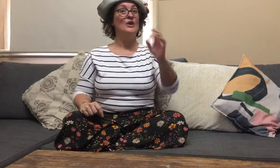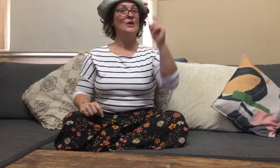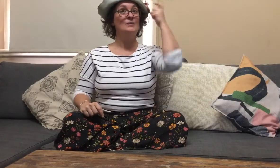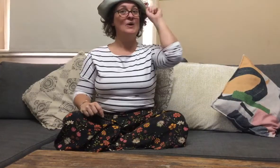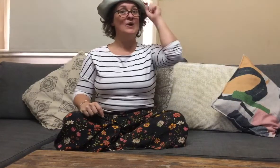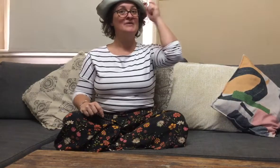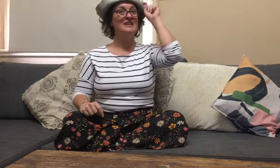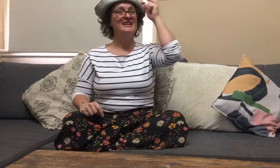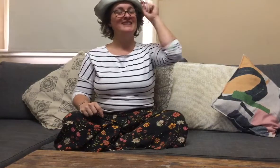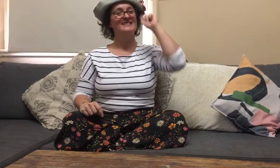Don't worry